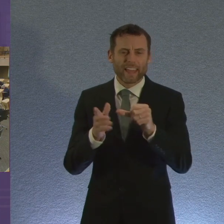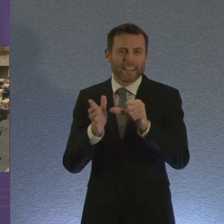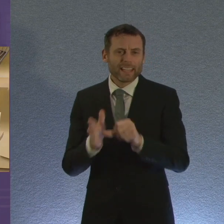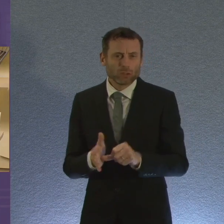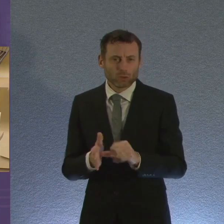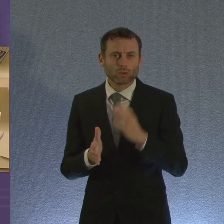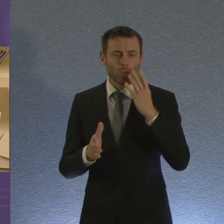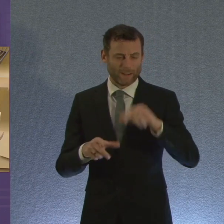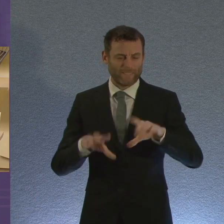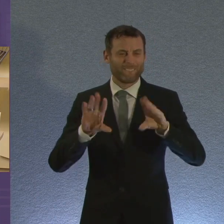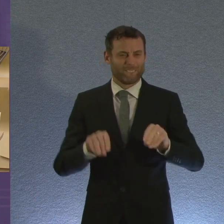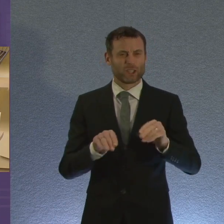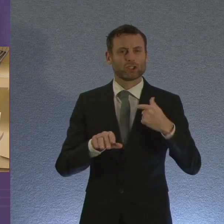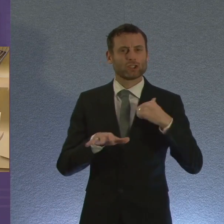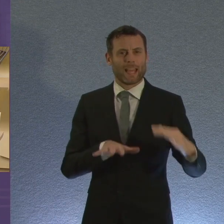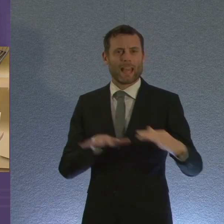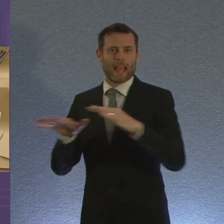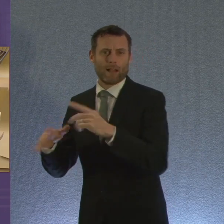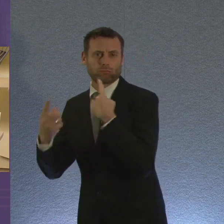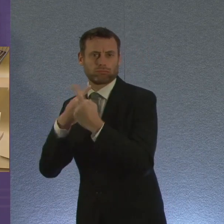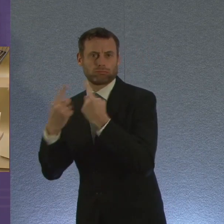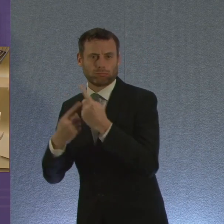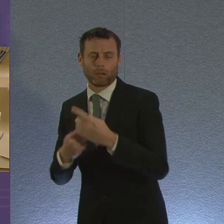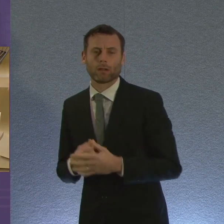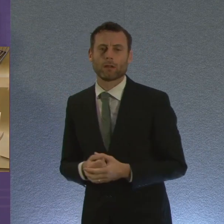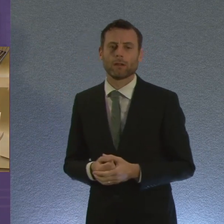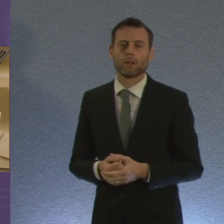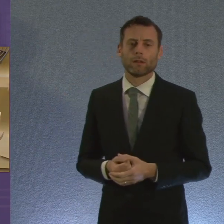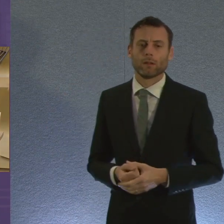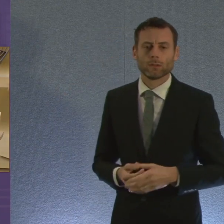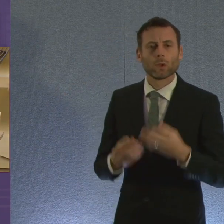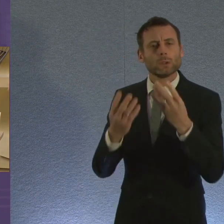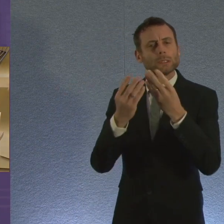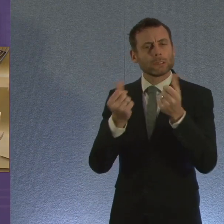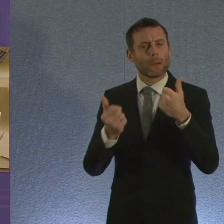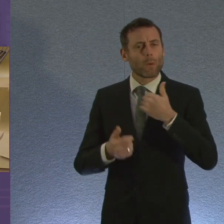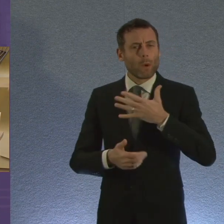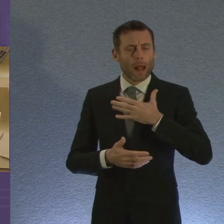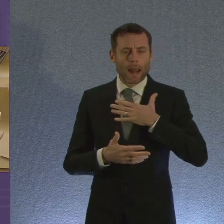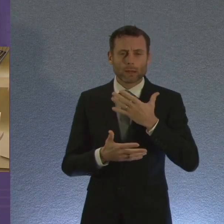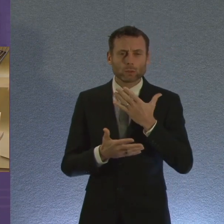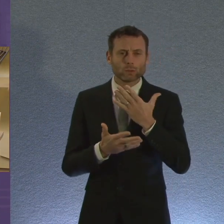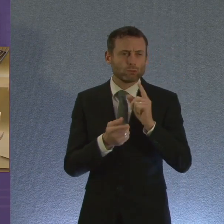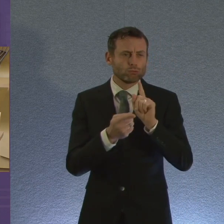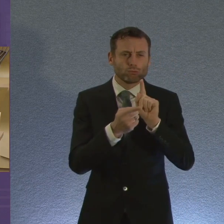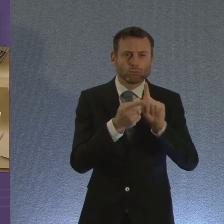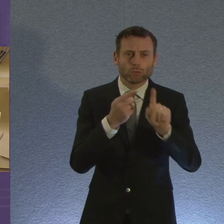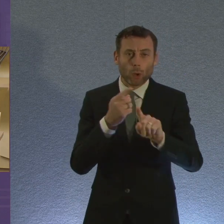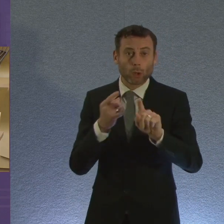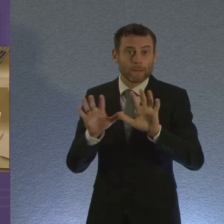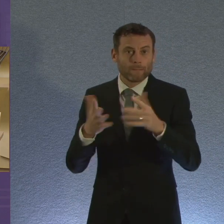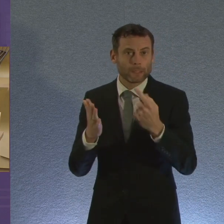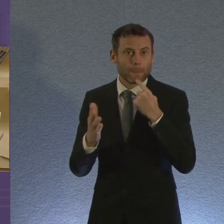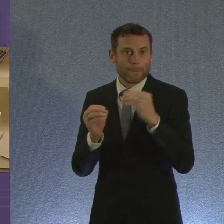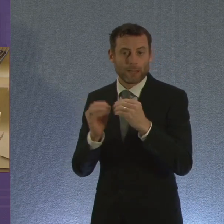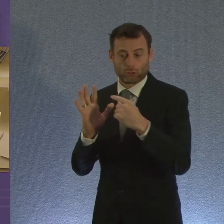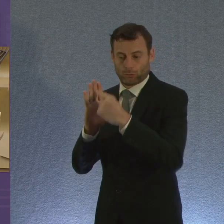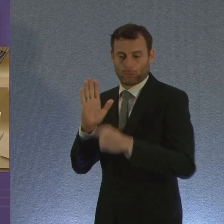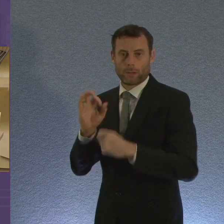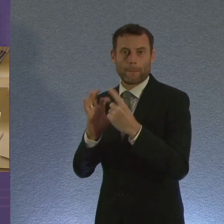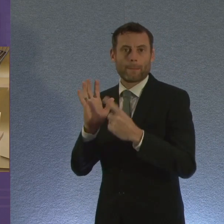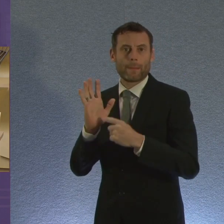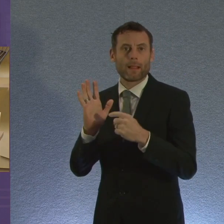I'll explain that in a moment. Can I just say a couple of words about two things that haven't been mentioned in this bill? The extension of provisions